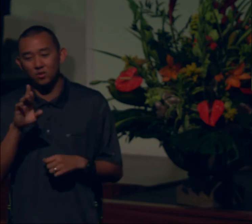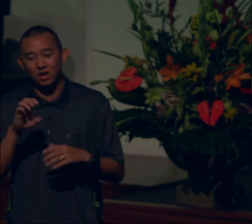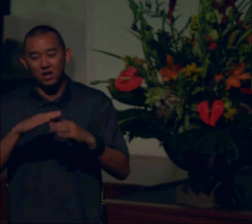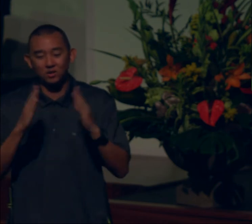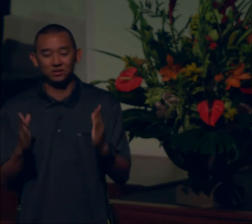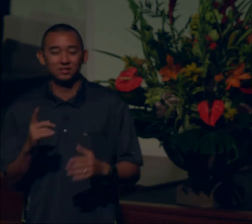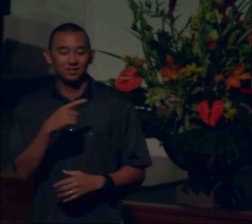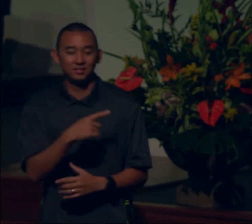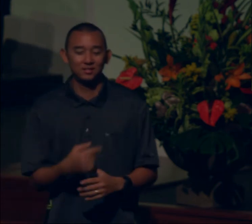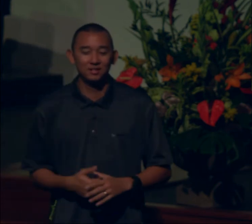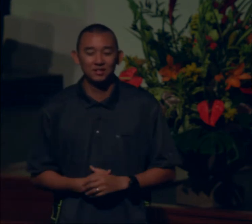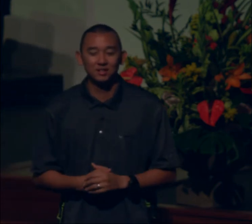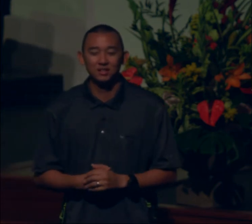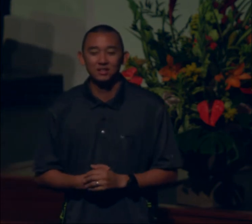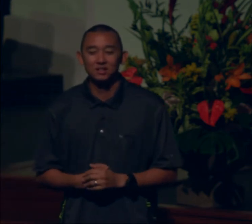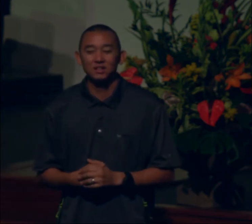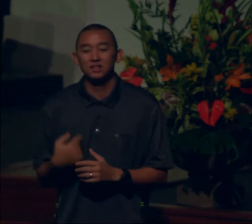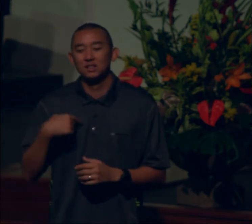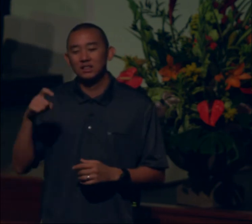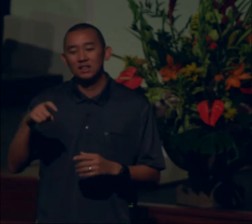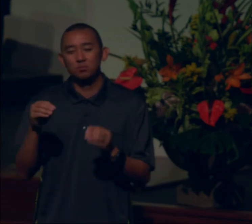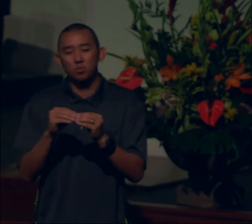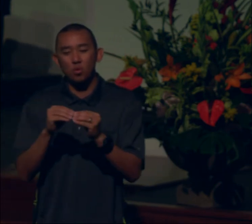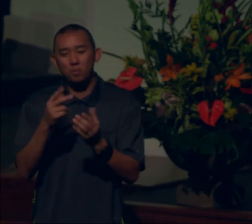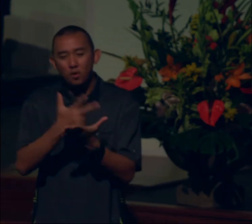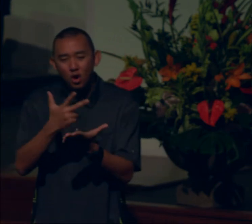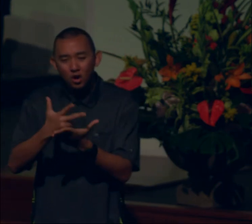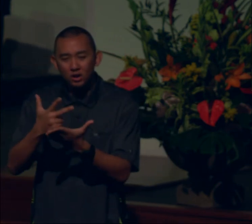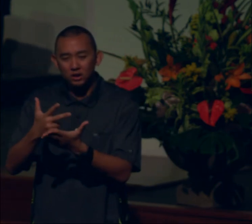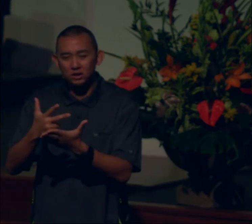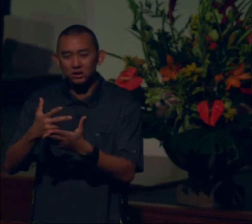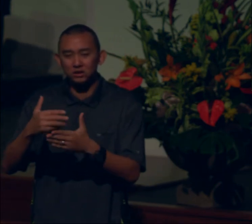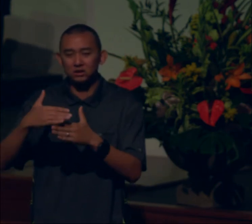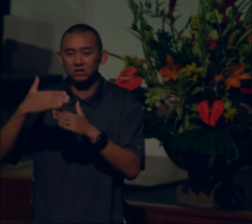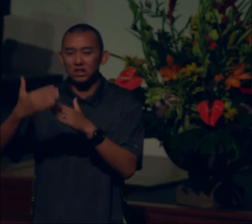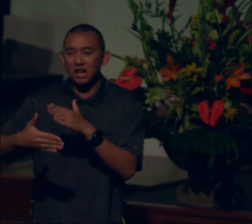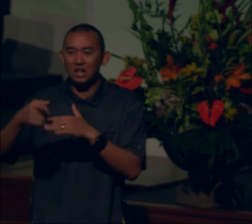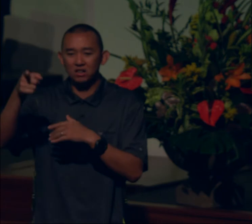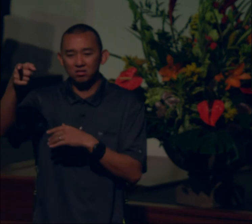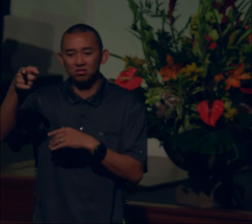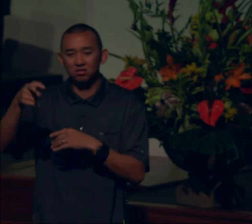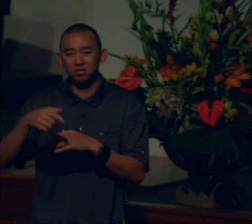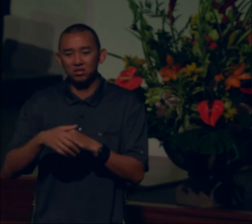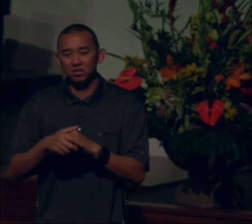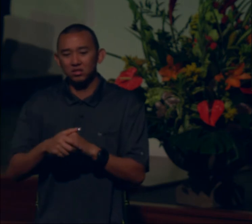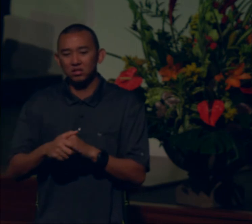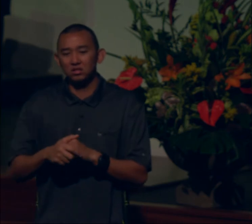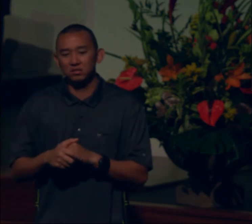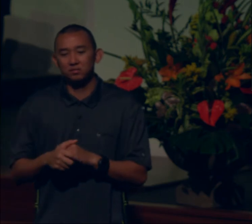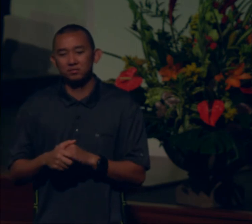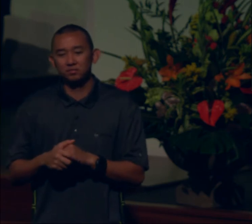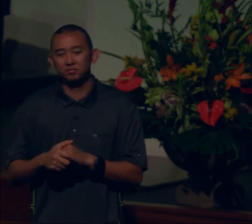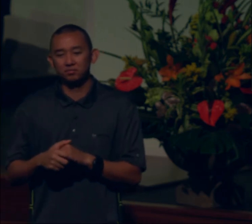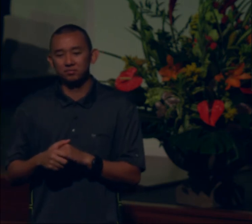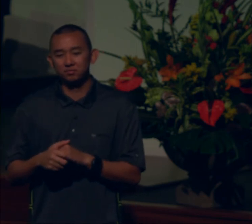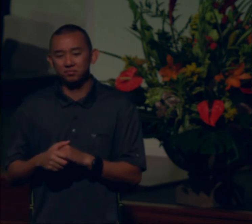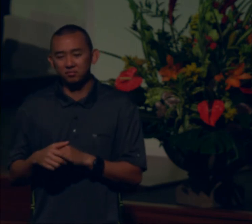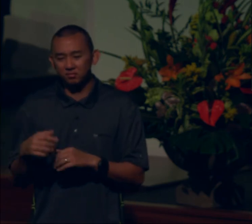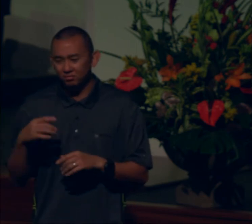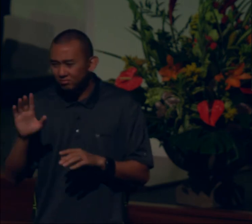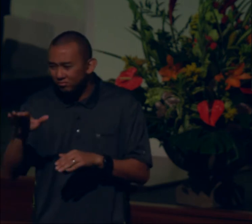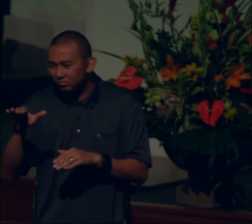We needed more parking, so at the end of the road, the Pakai Salt Lot, a couple years ago, we went and we said, hey, can we rent it? Can we lease